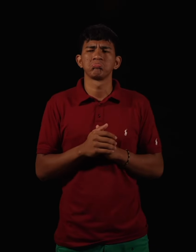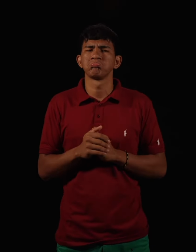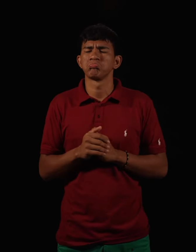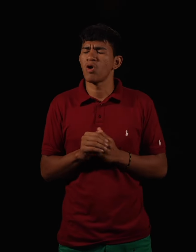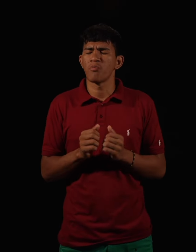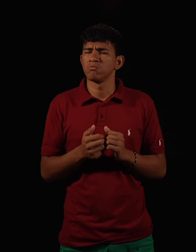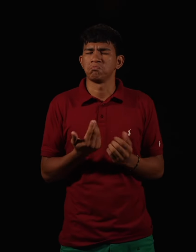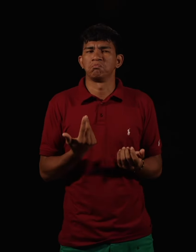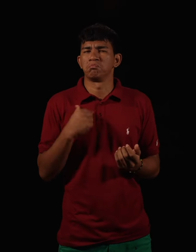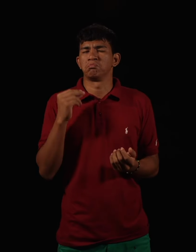ready.